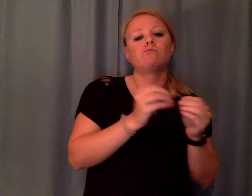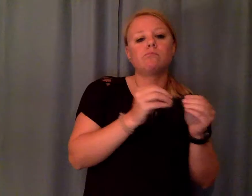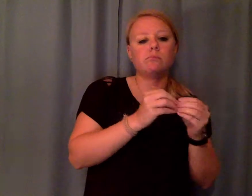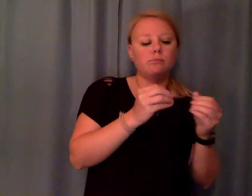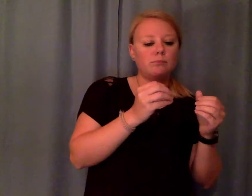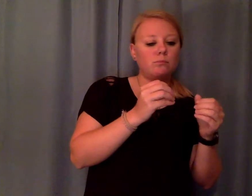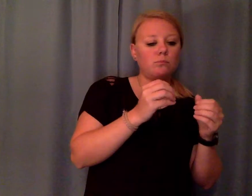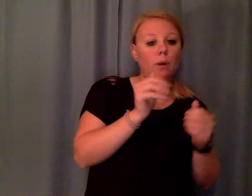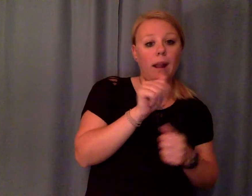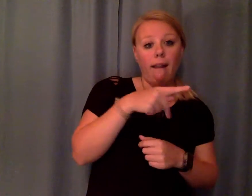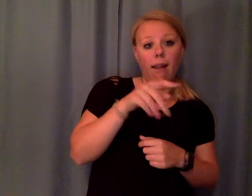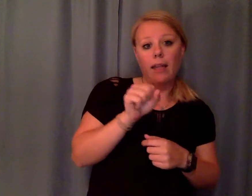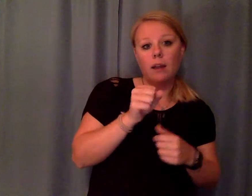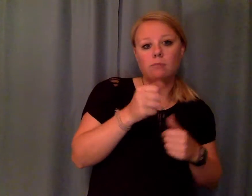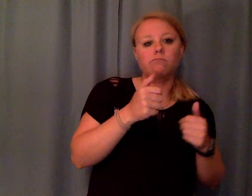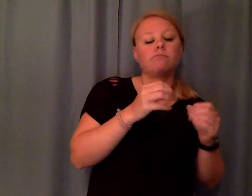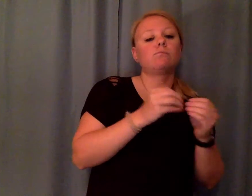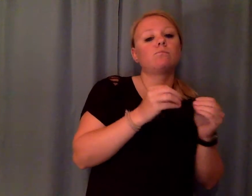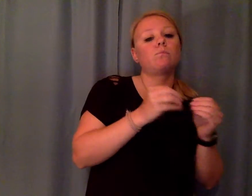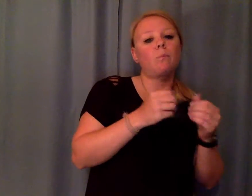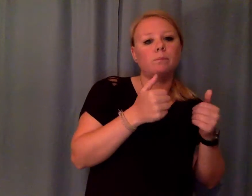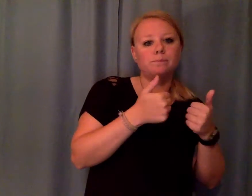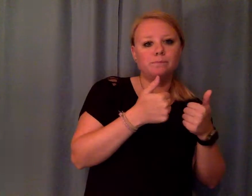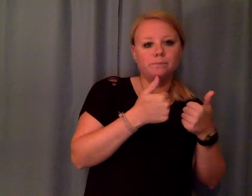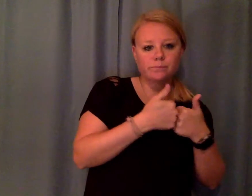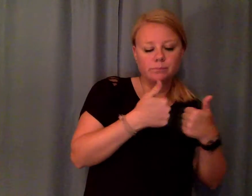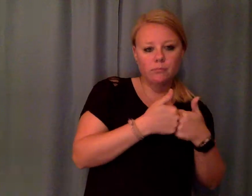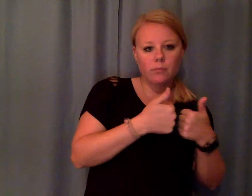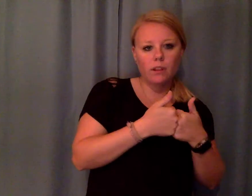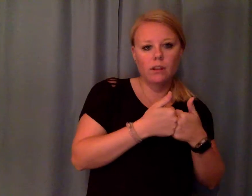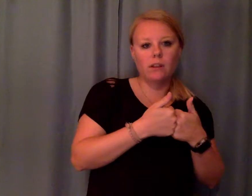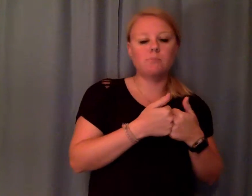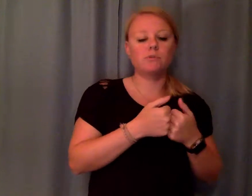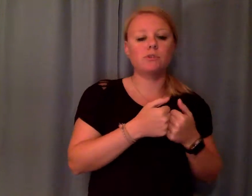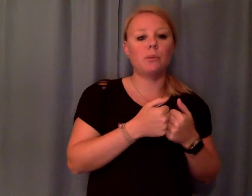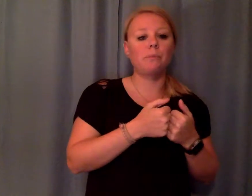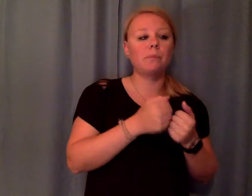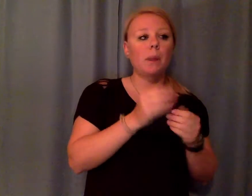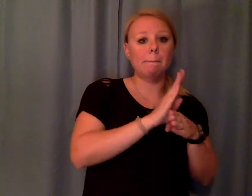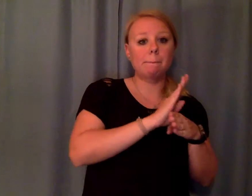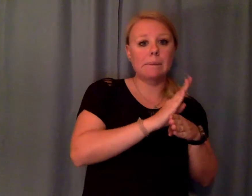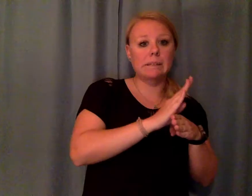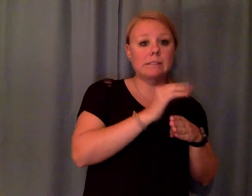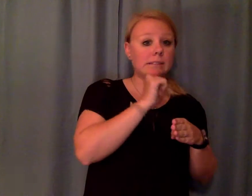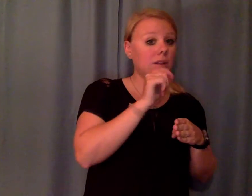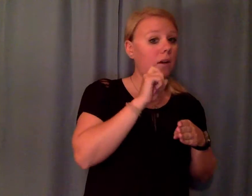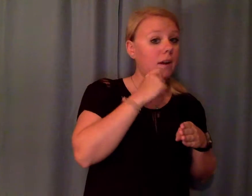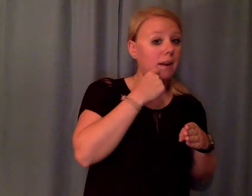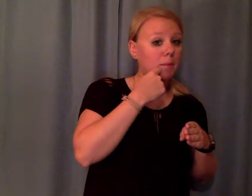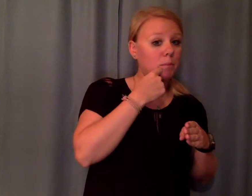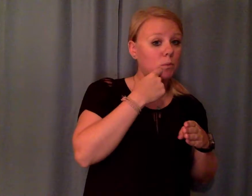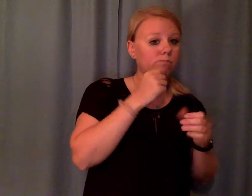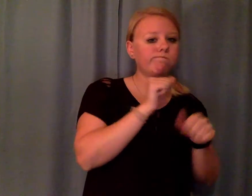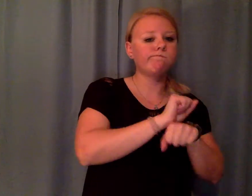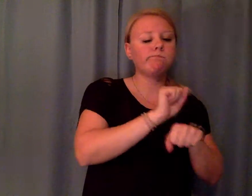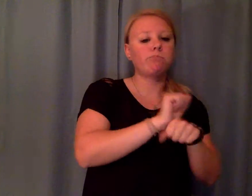games. I'm working with a third-party company to make an app. I'd like to get into Android programming and